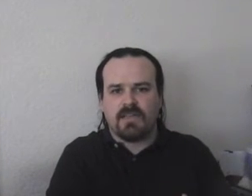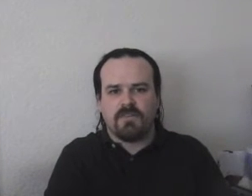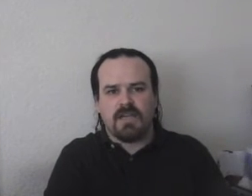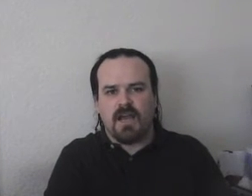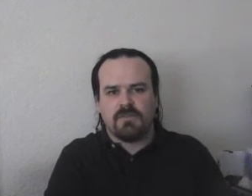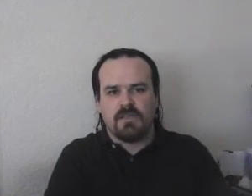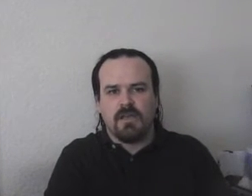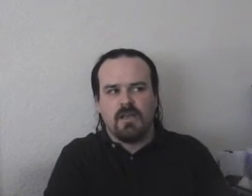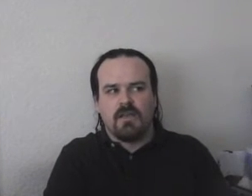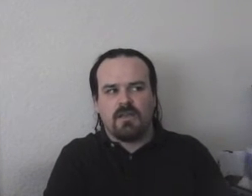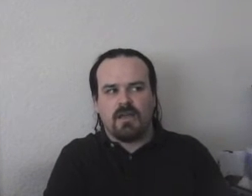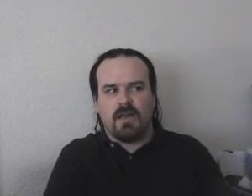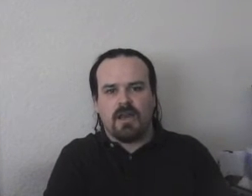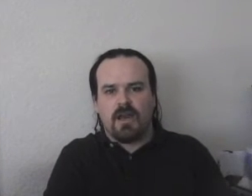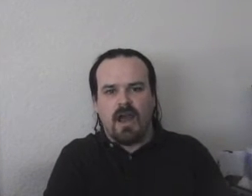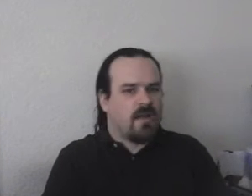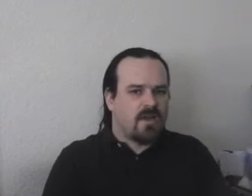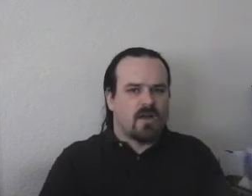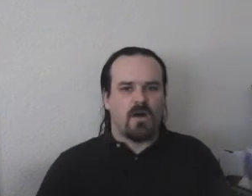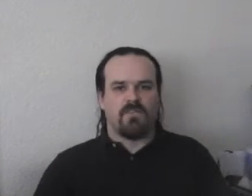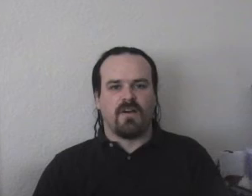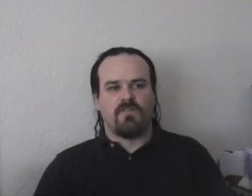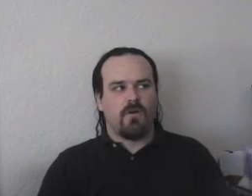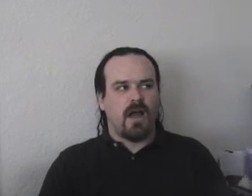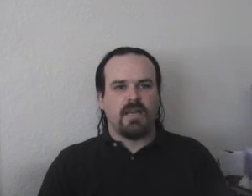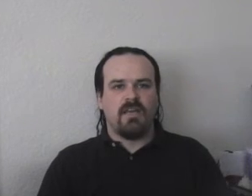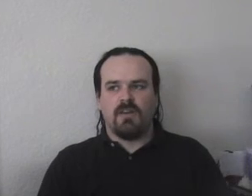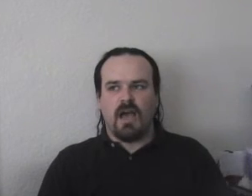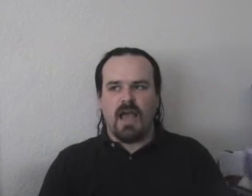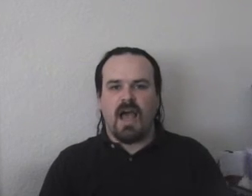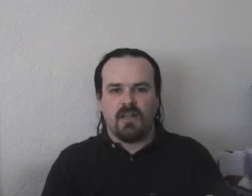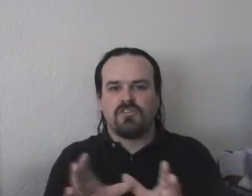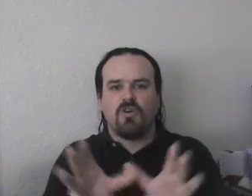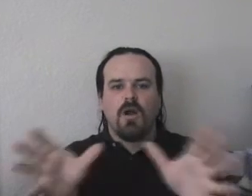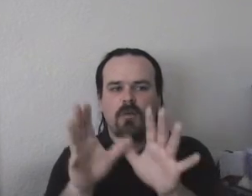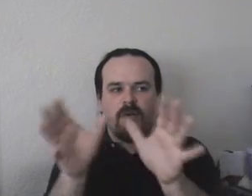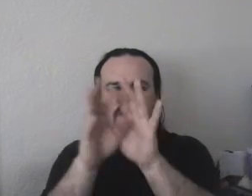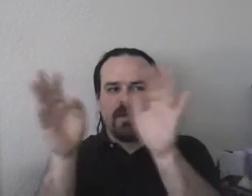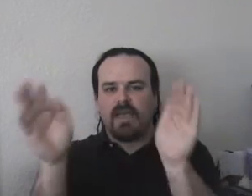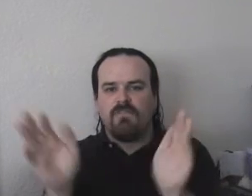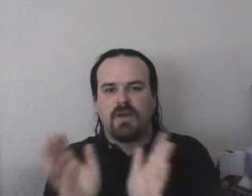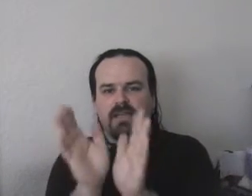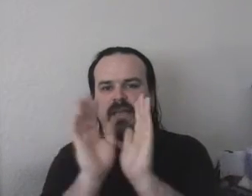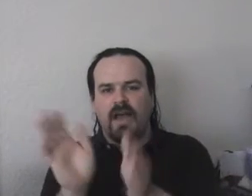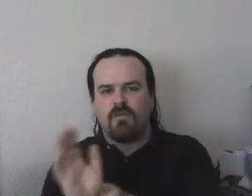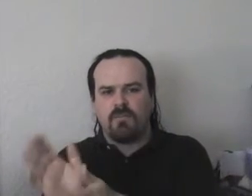for jobs that I am not qualified for. There's nowhere on my resume gave you an idea that I would be